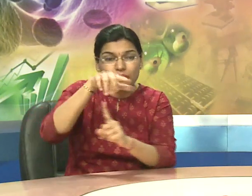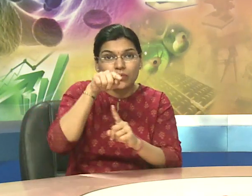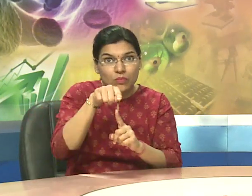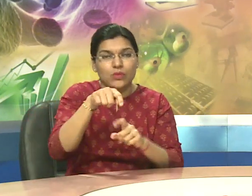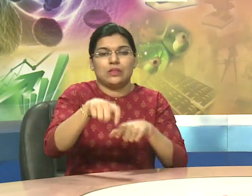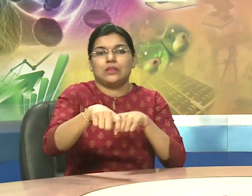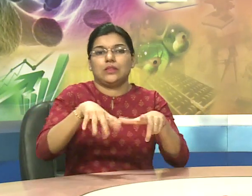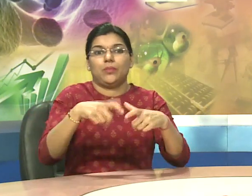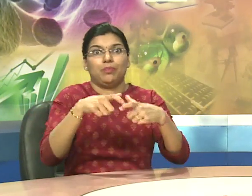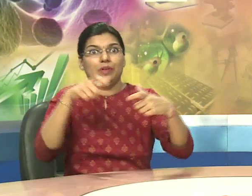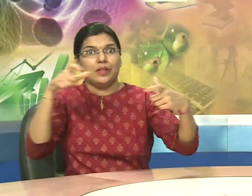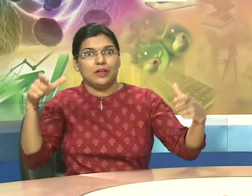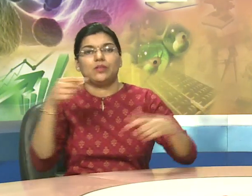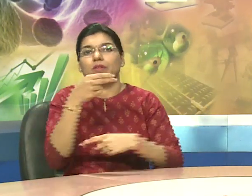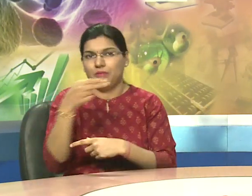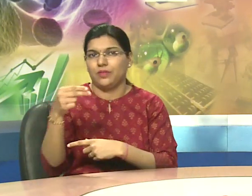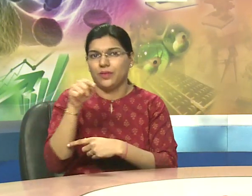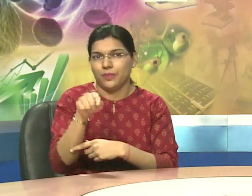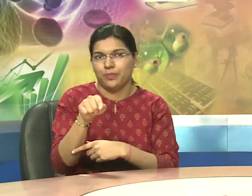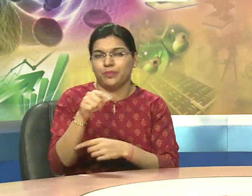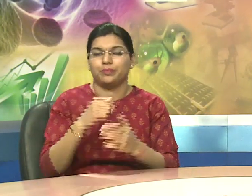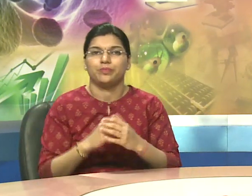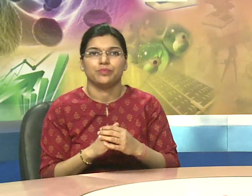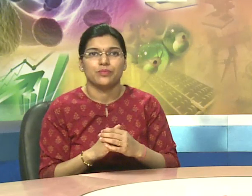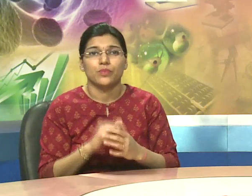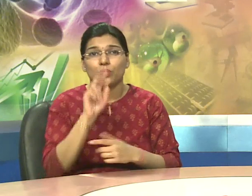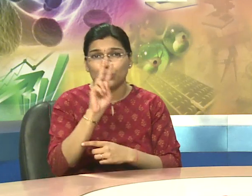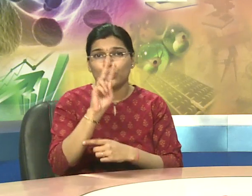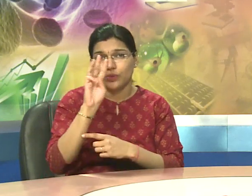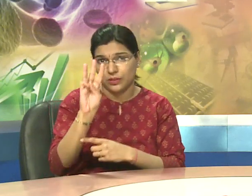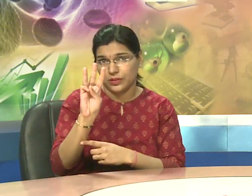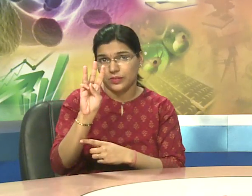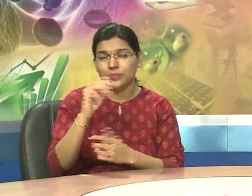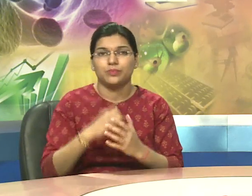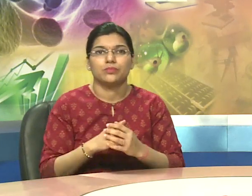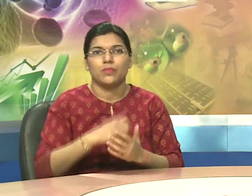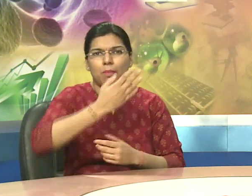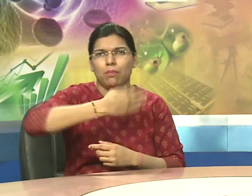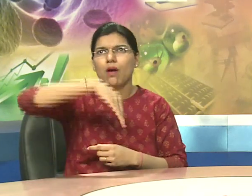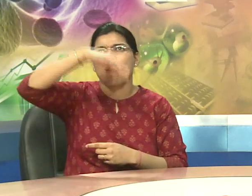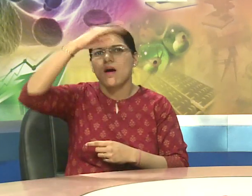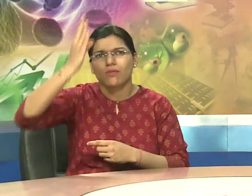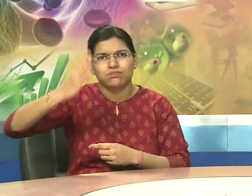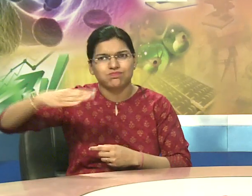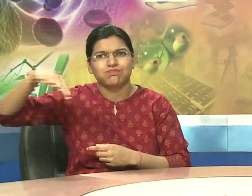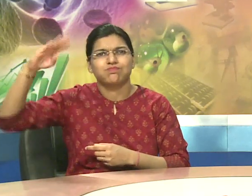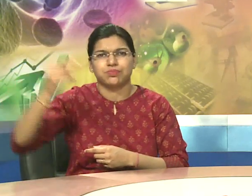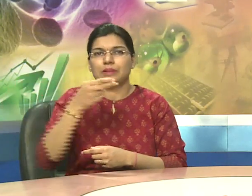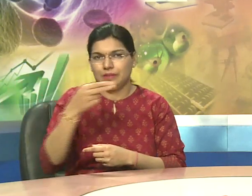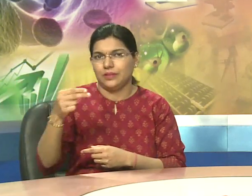technology. Big towns names as metropolitan. 23rd